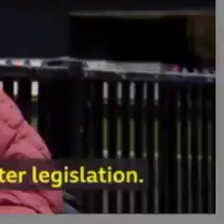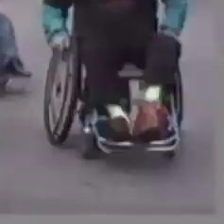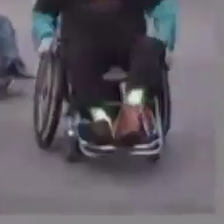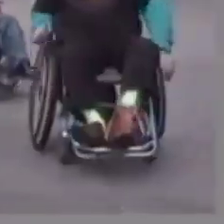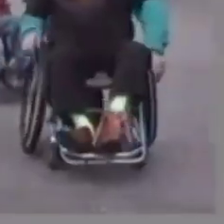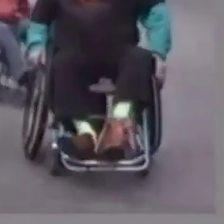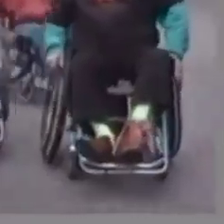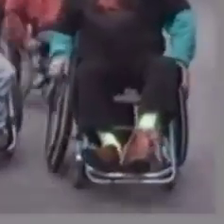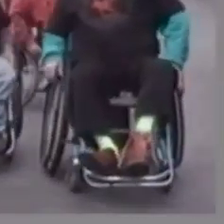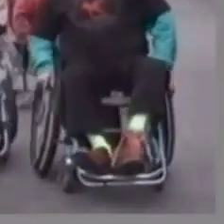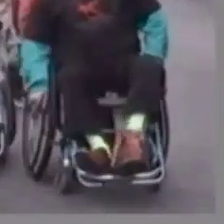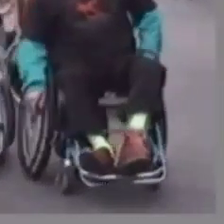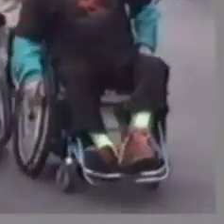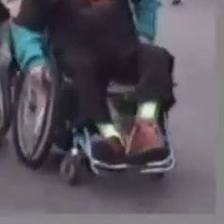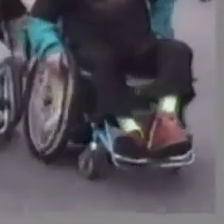legislation.